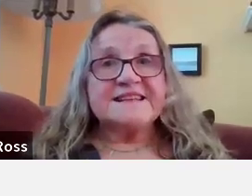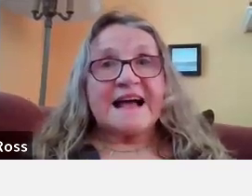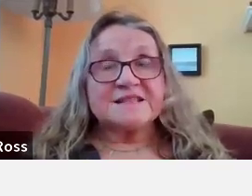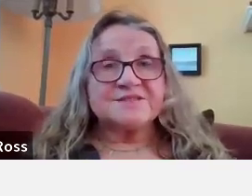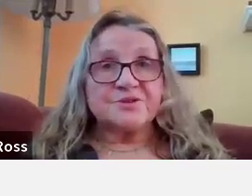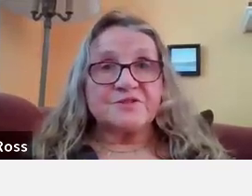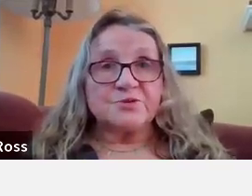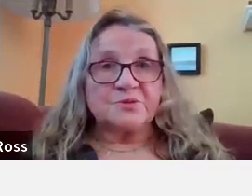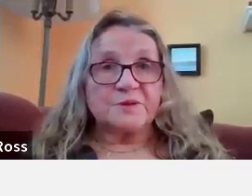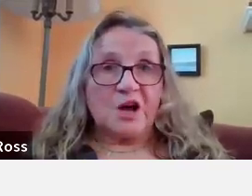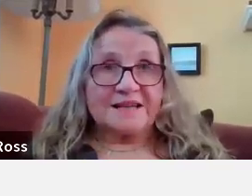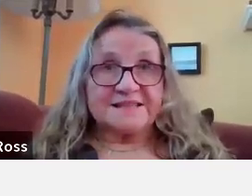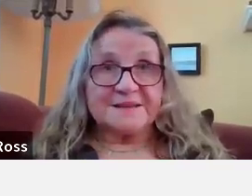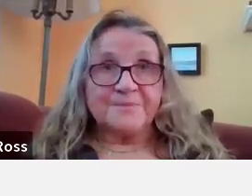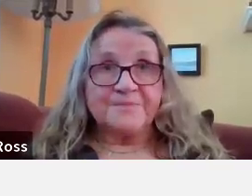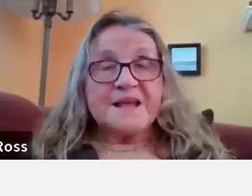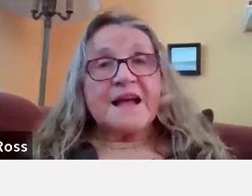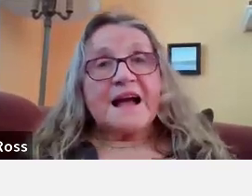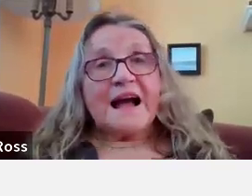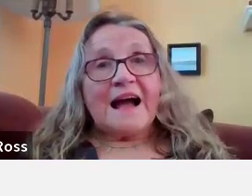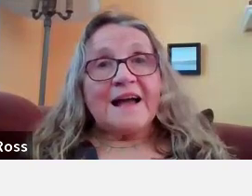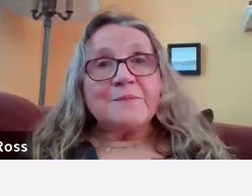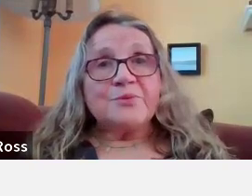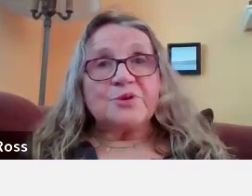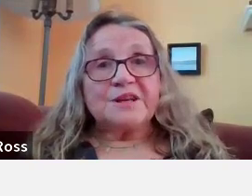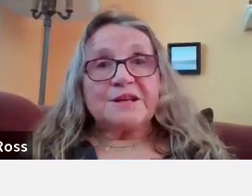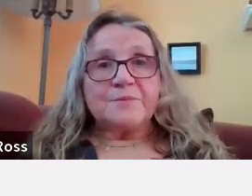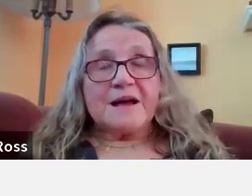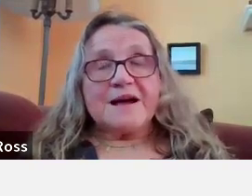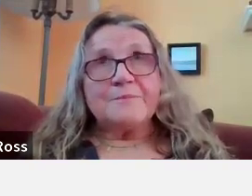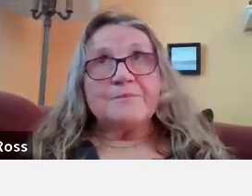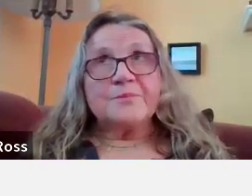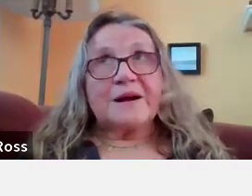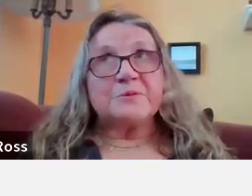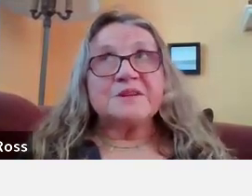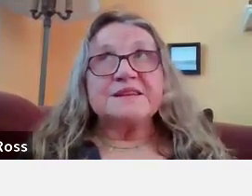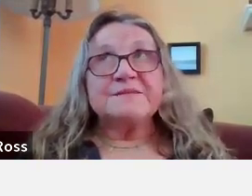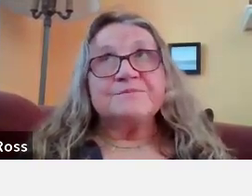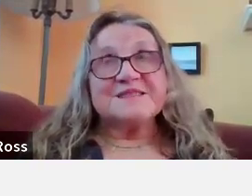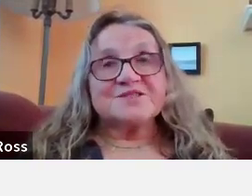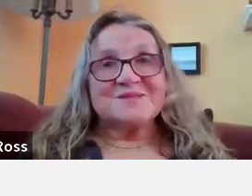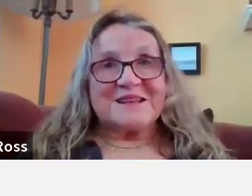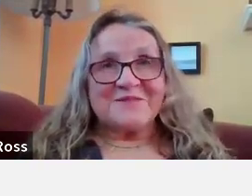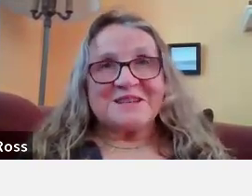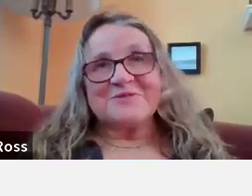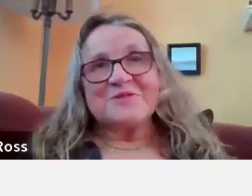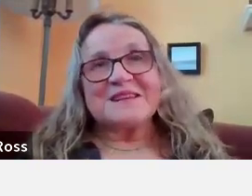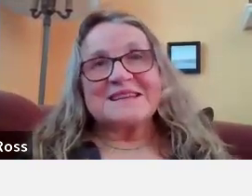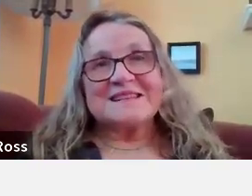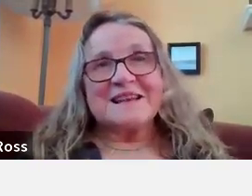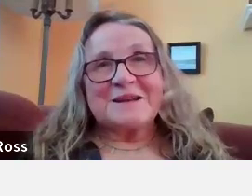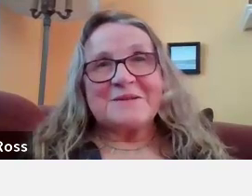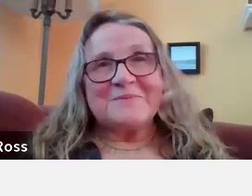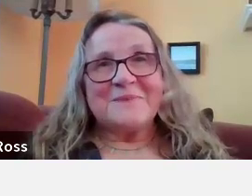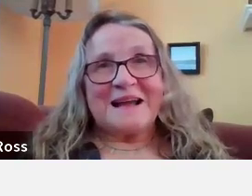they did not serve youth with autism. I put probably 6 or 7 different